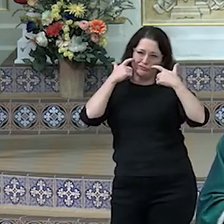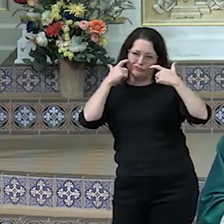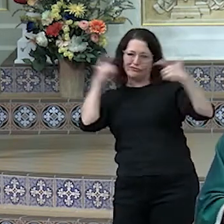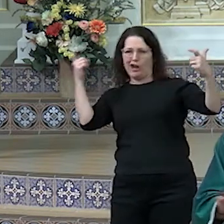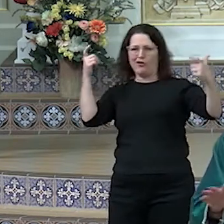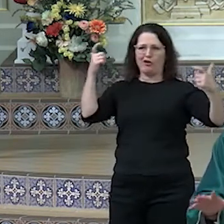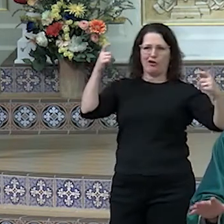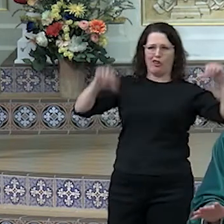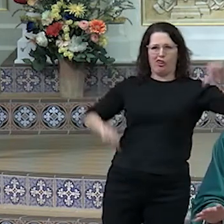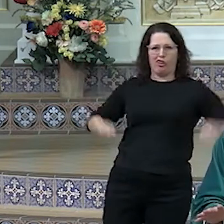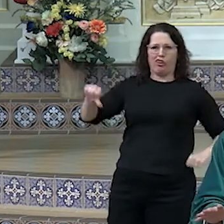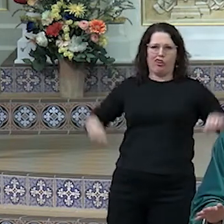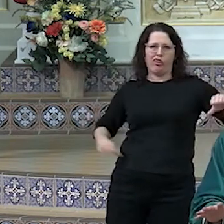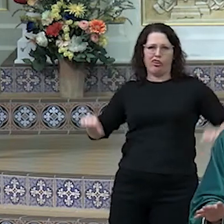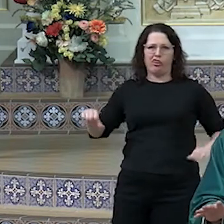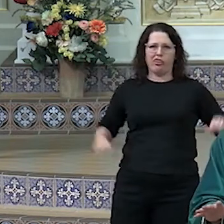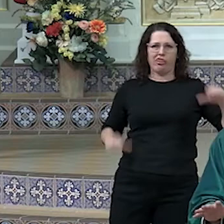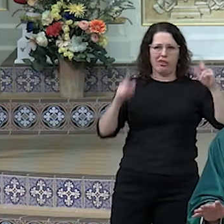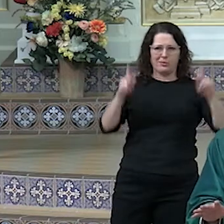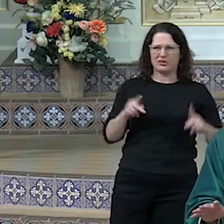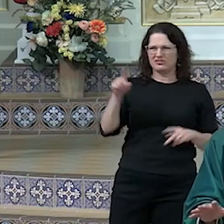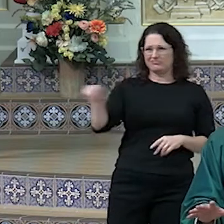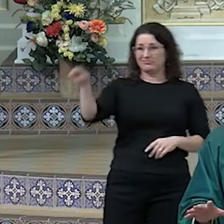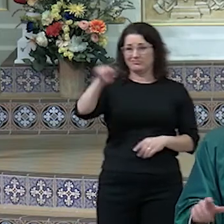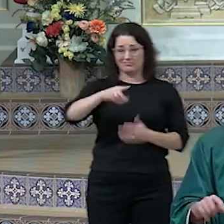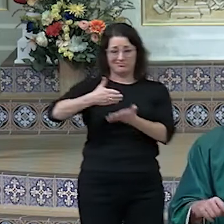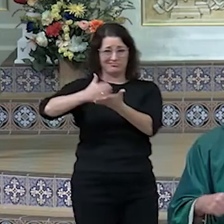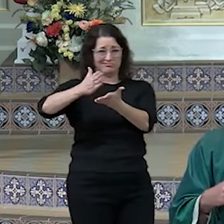runs amok. Okay.